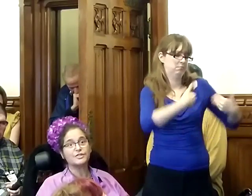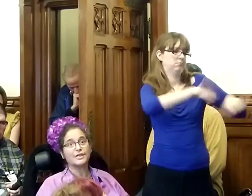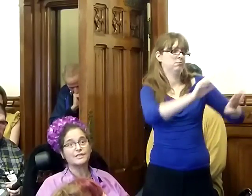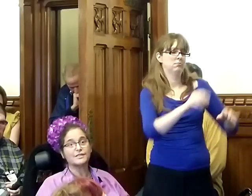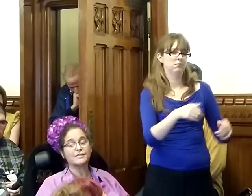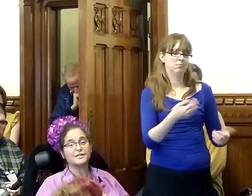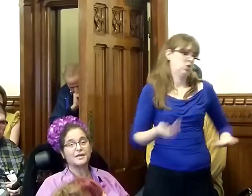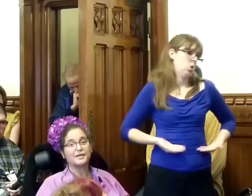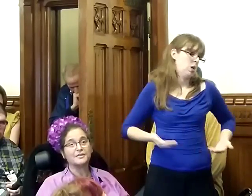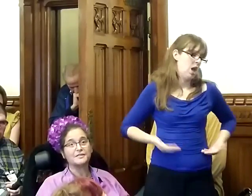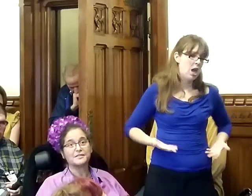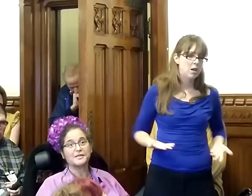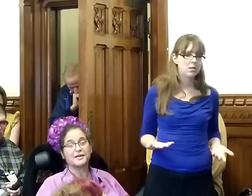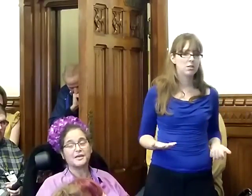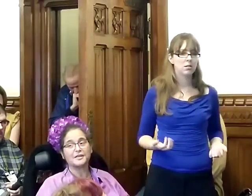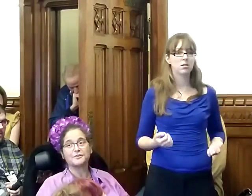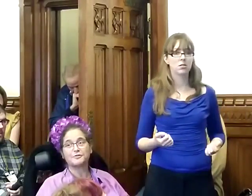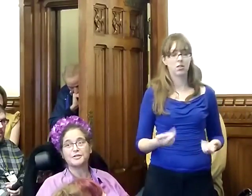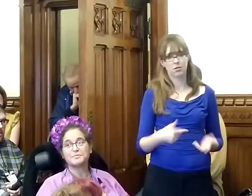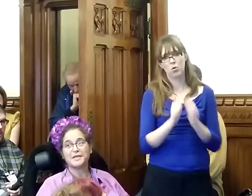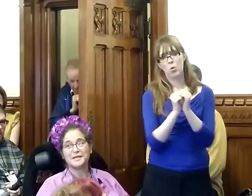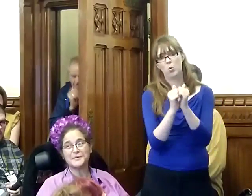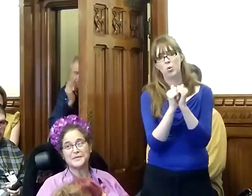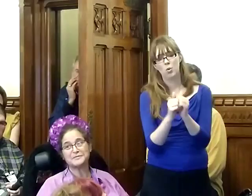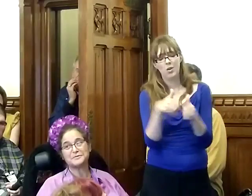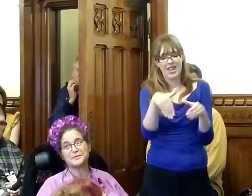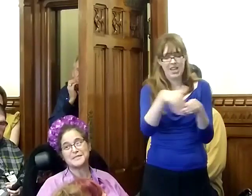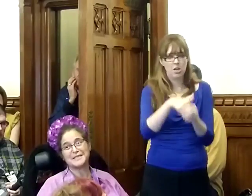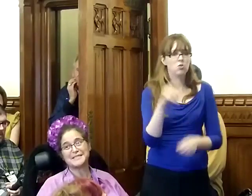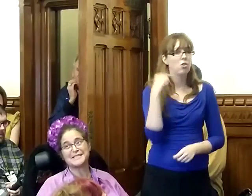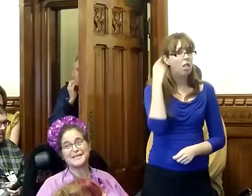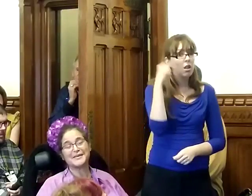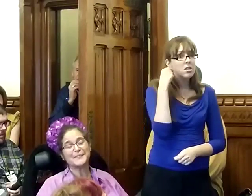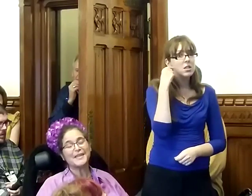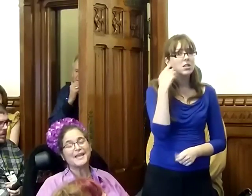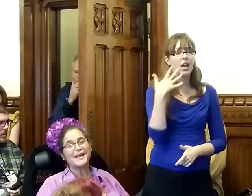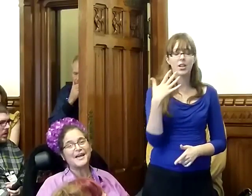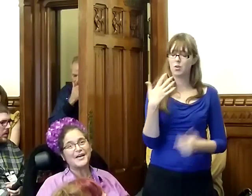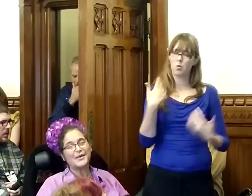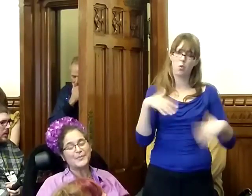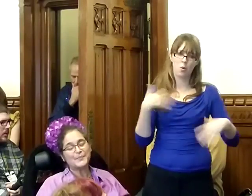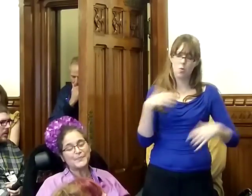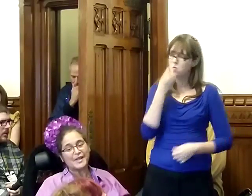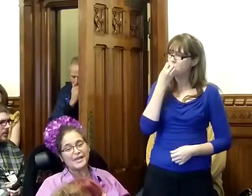Thanks to Inclusion London and an incredibly wonderful solicitor,